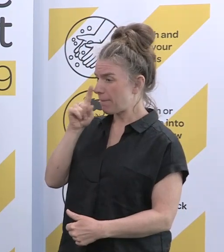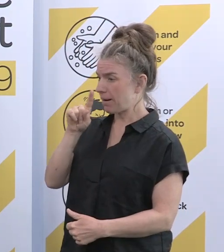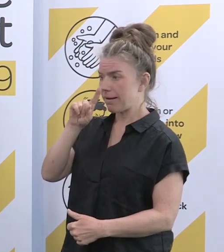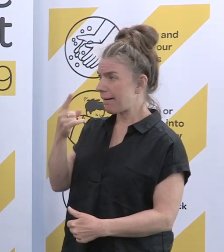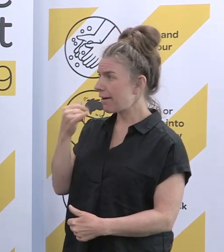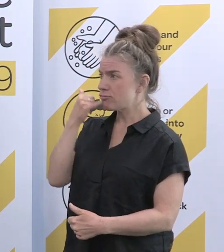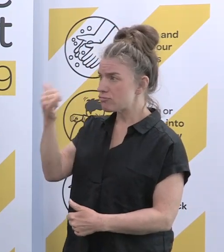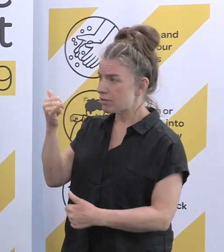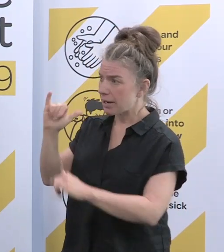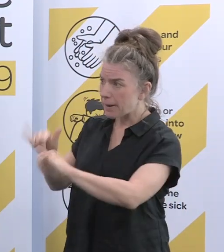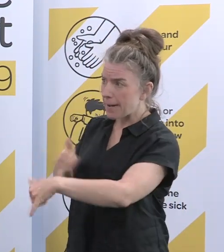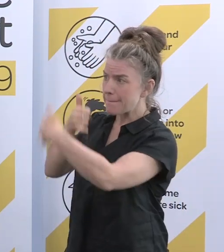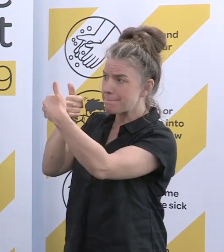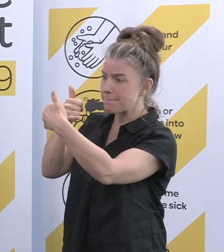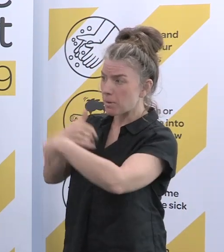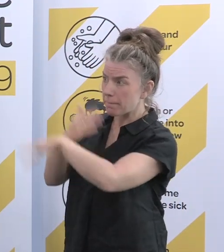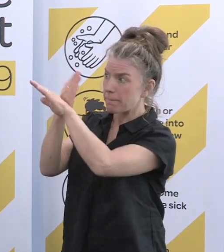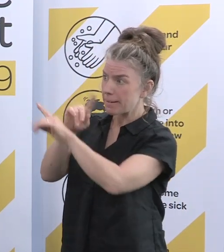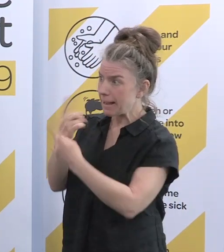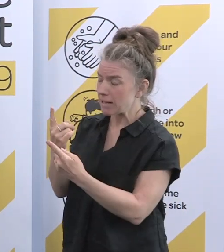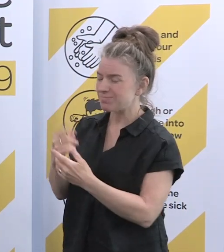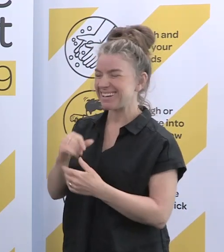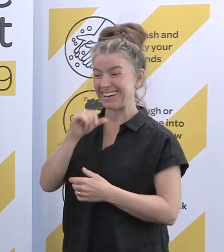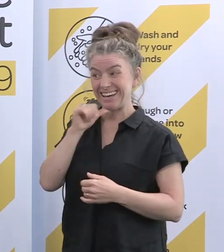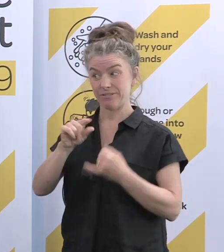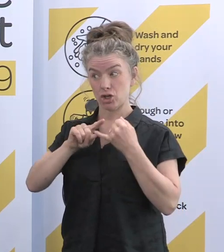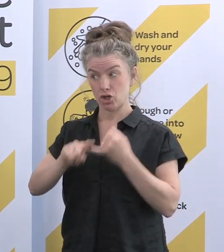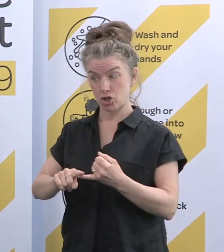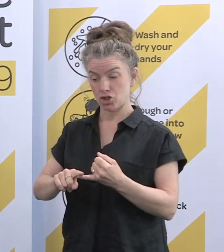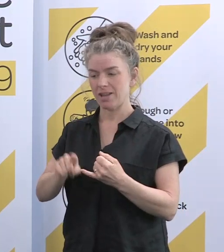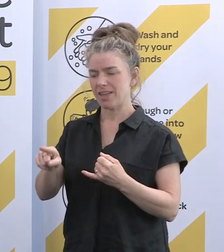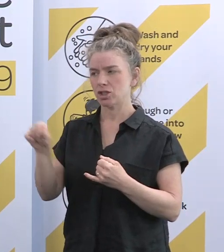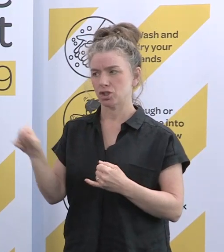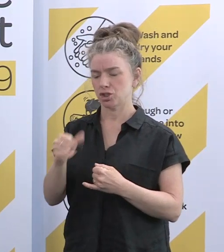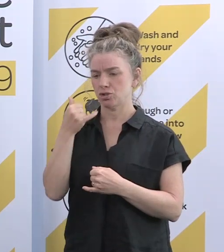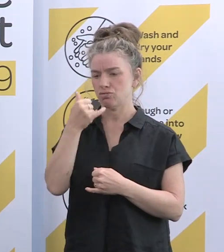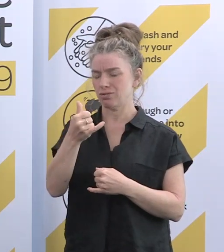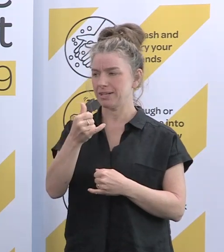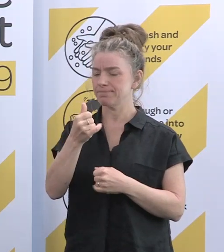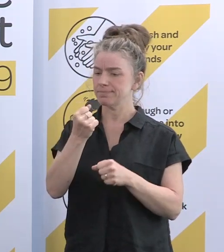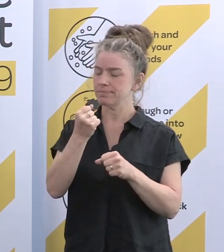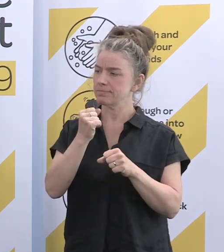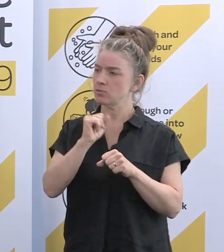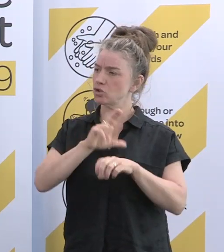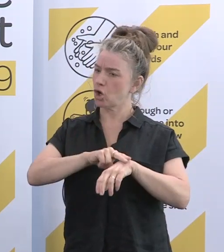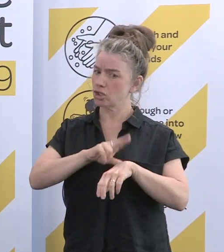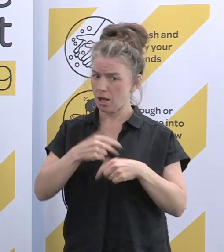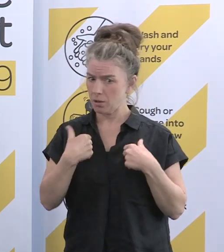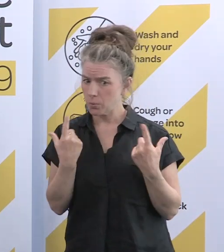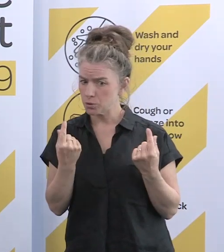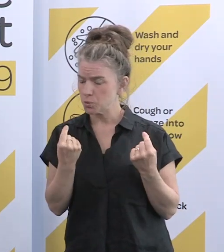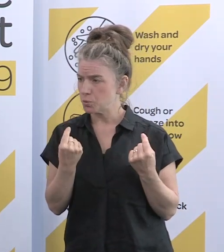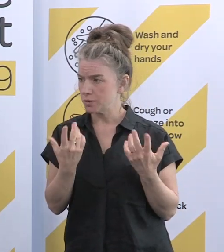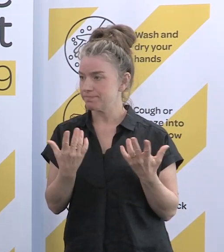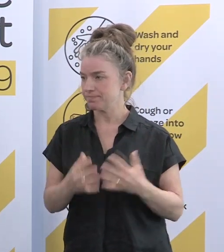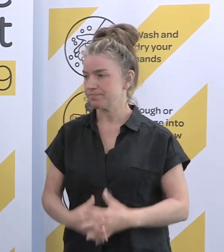have what they believe is a relatively urgent medical issue, then they can and should ring their own general practice and get advice there.